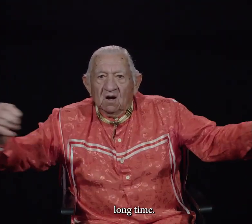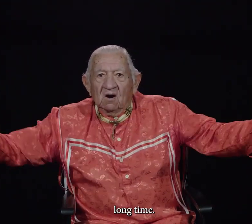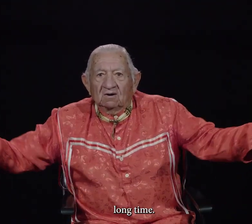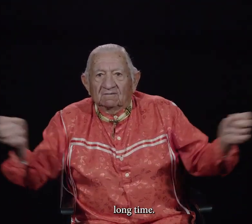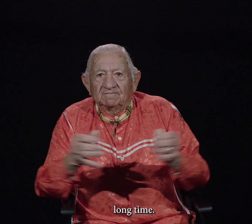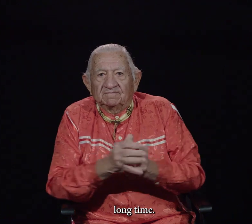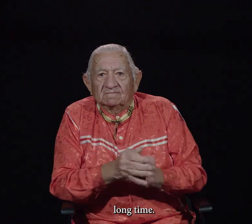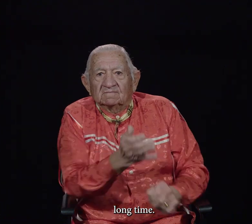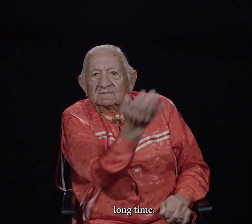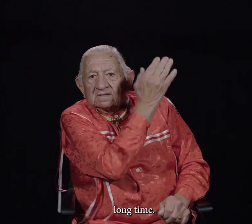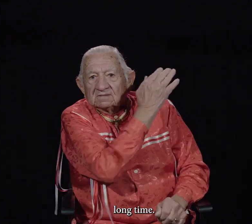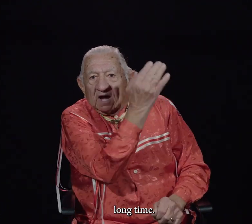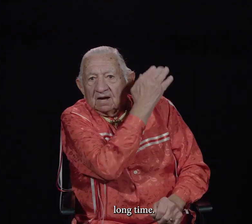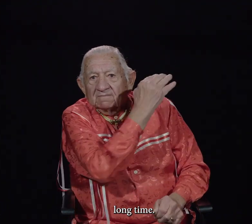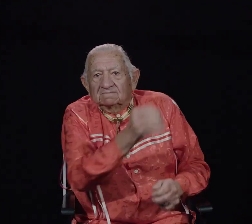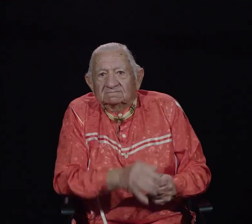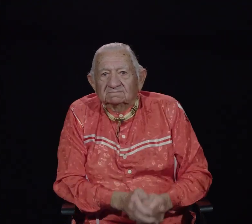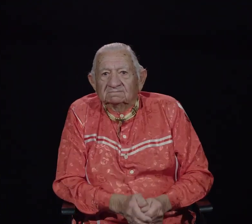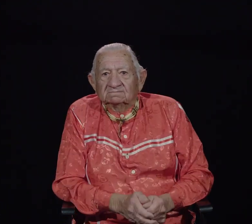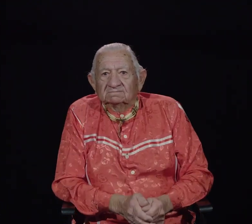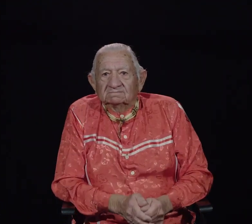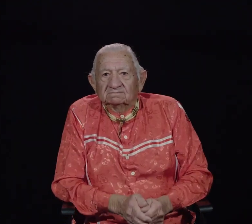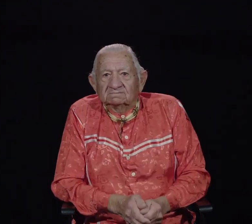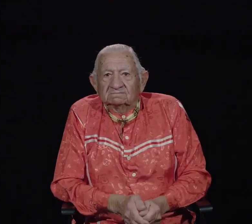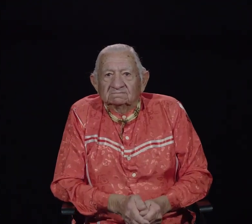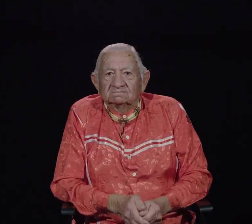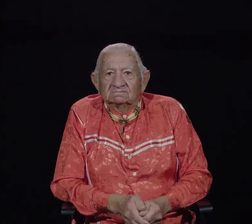long time.